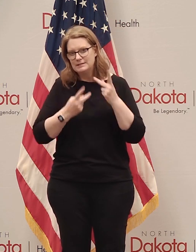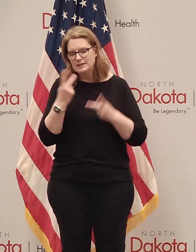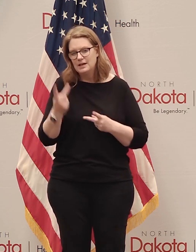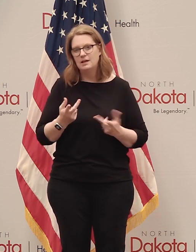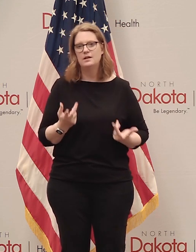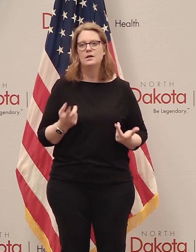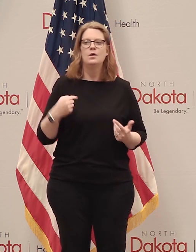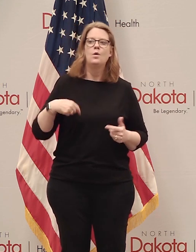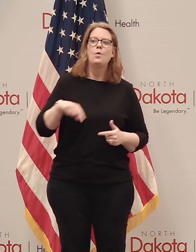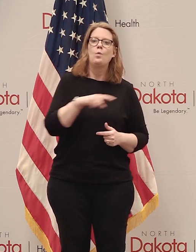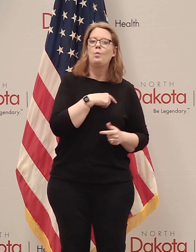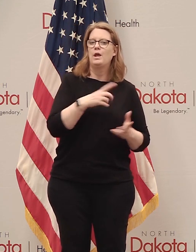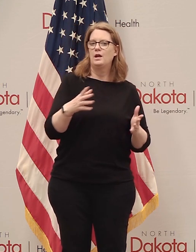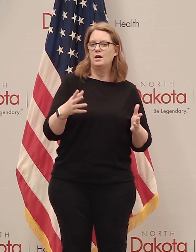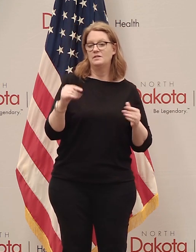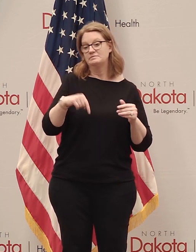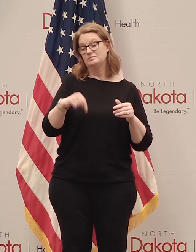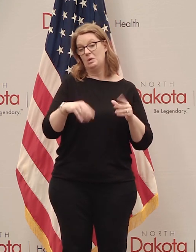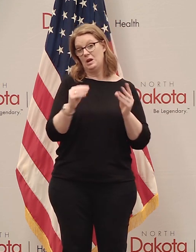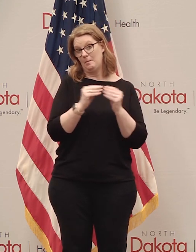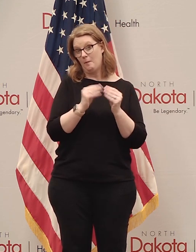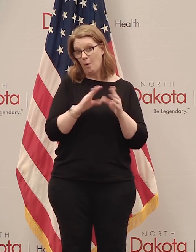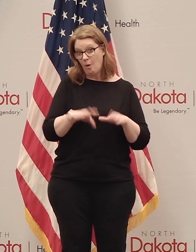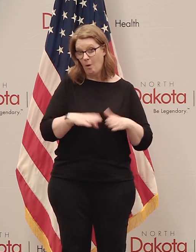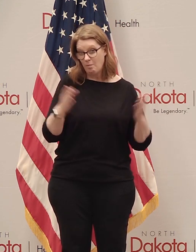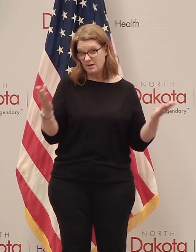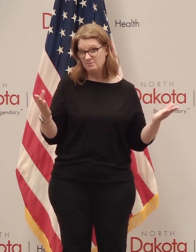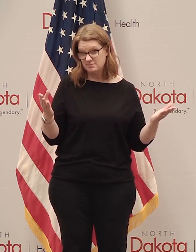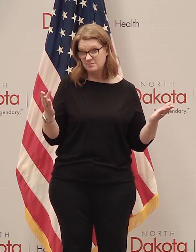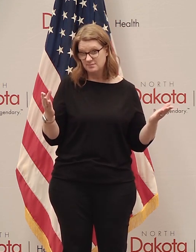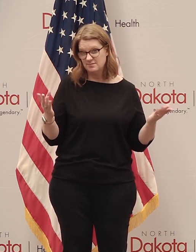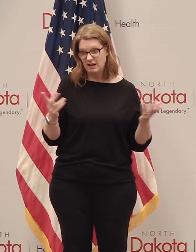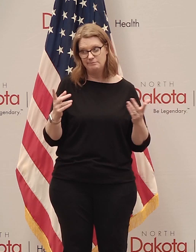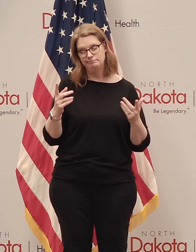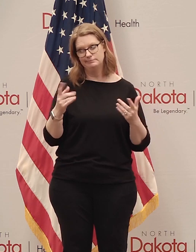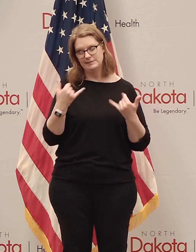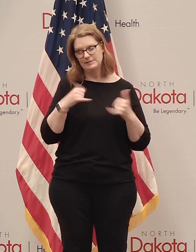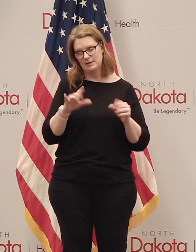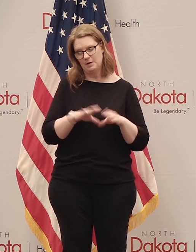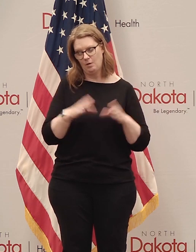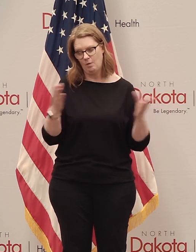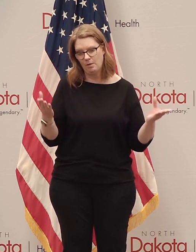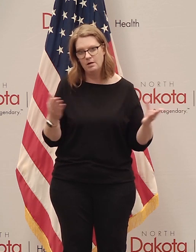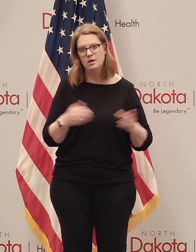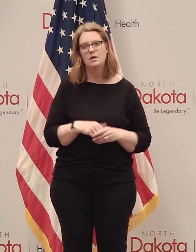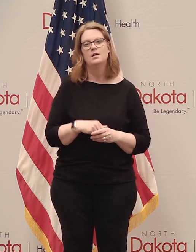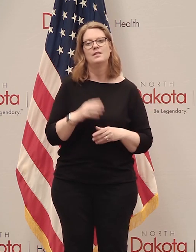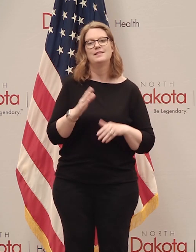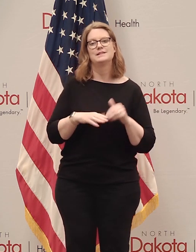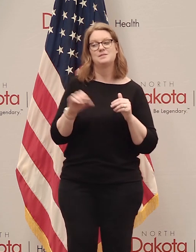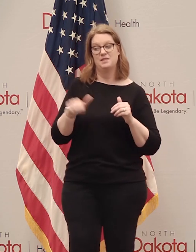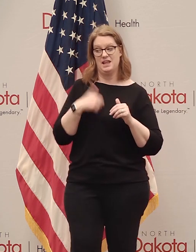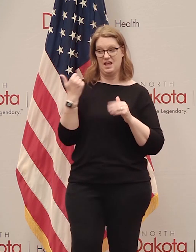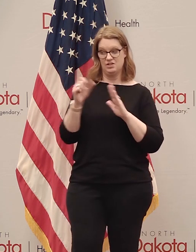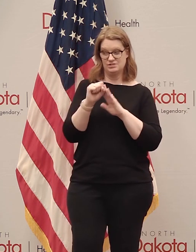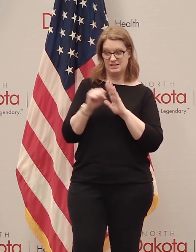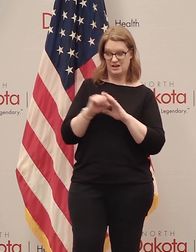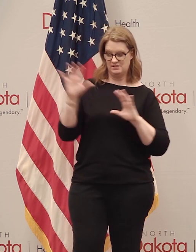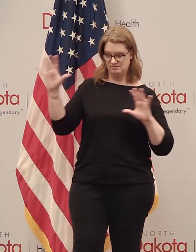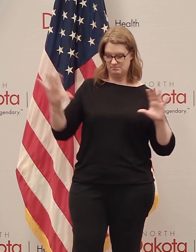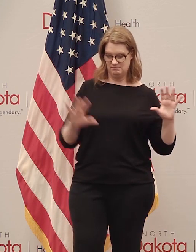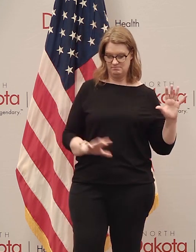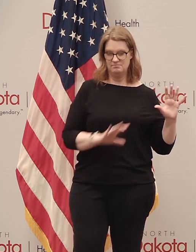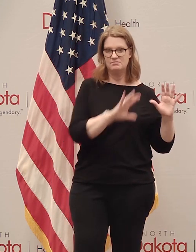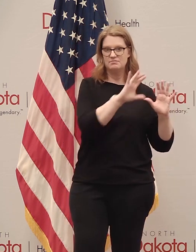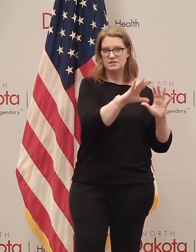because we're more open than and remained more open throughout the pandemic and are more open now than even some of our neighboring states. So we